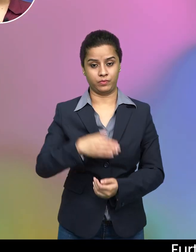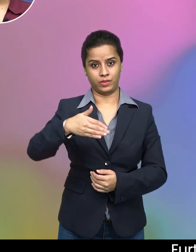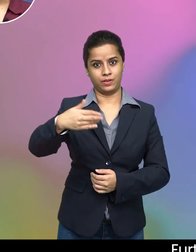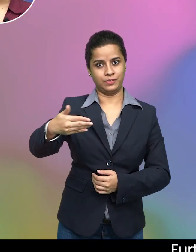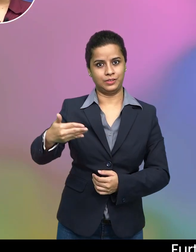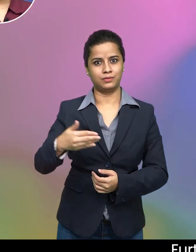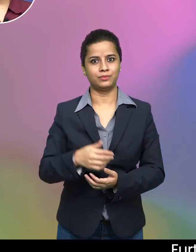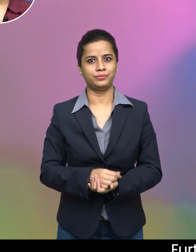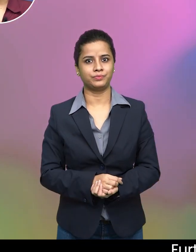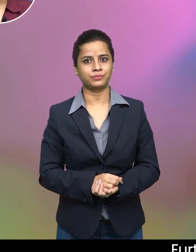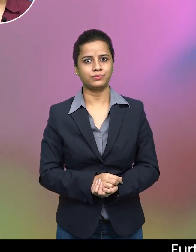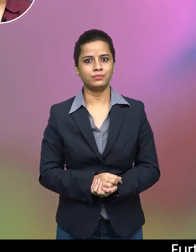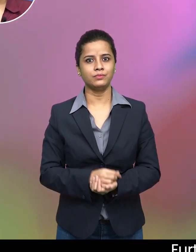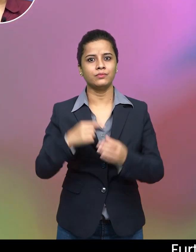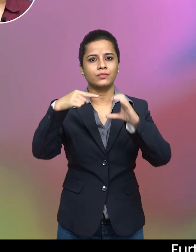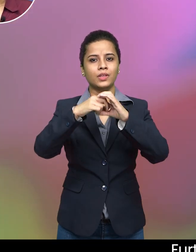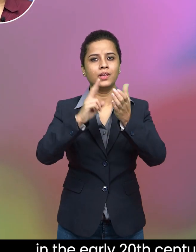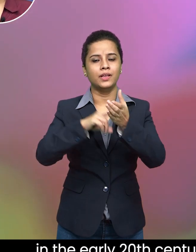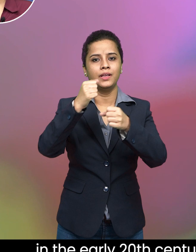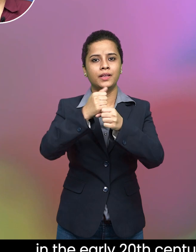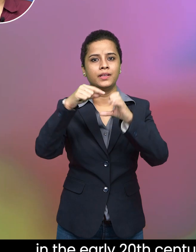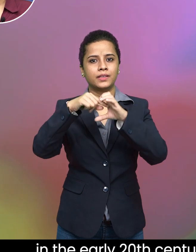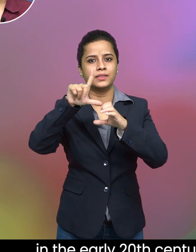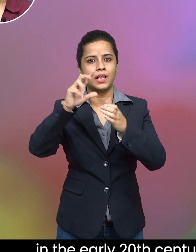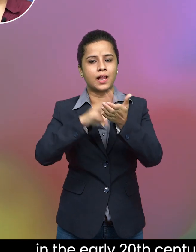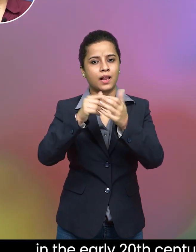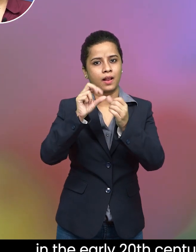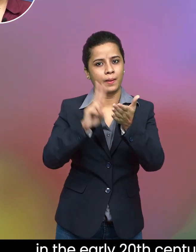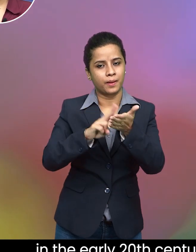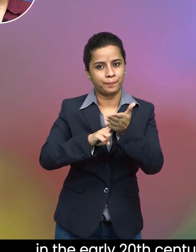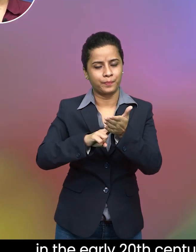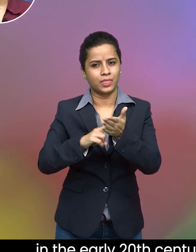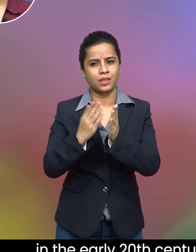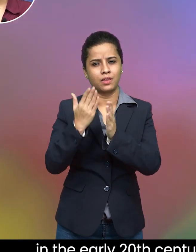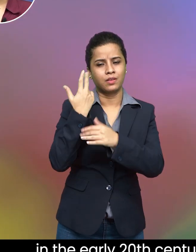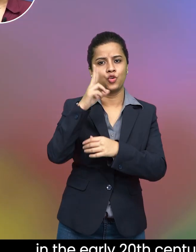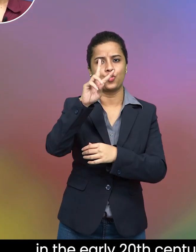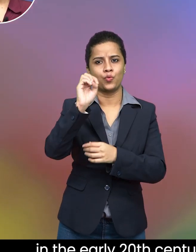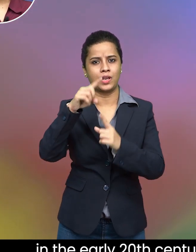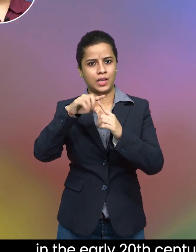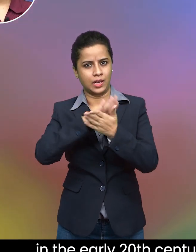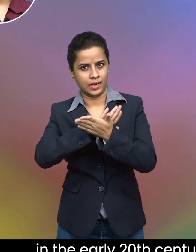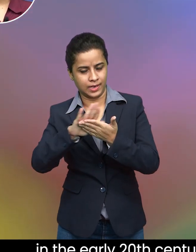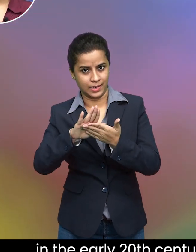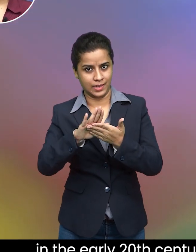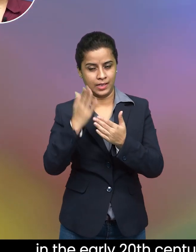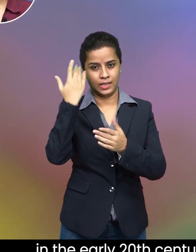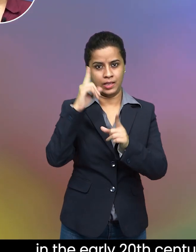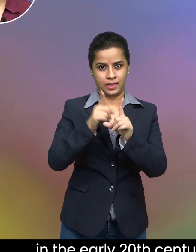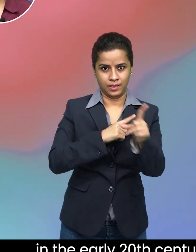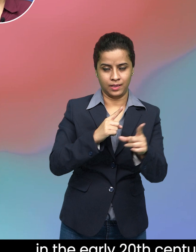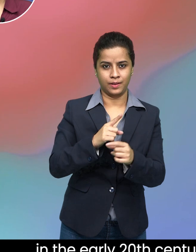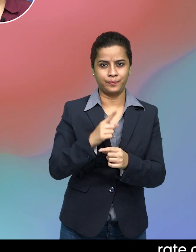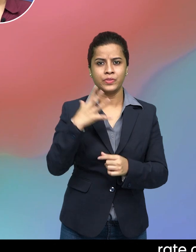Further, Engelmann, in the early 20th century, detected the point